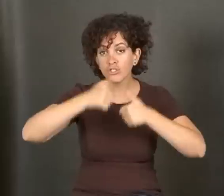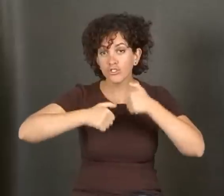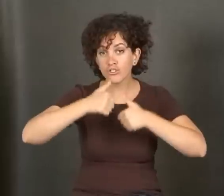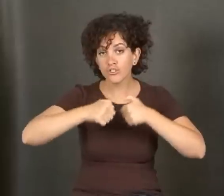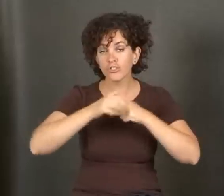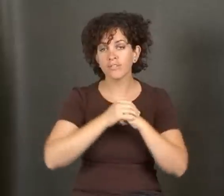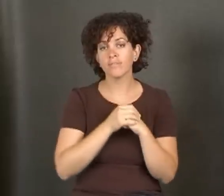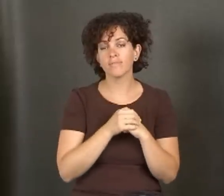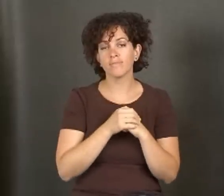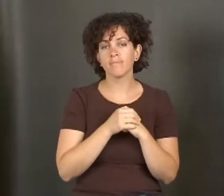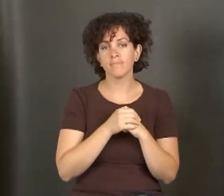Pager.